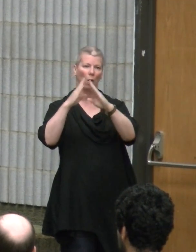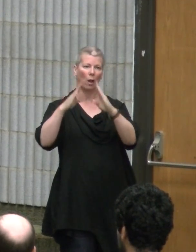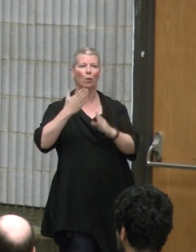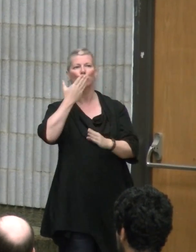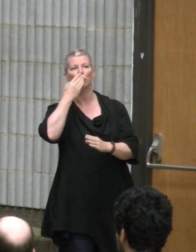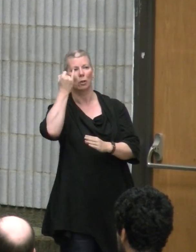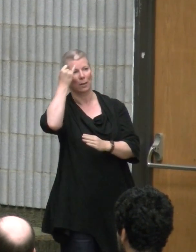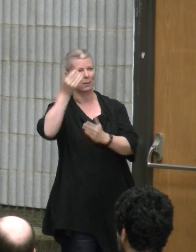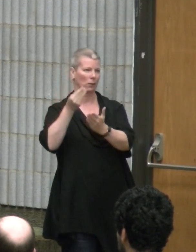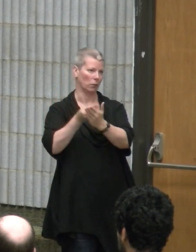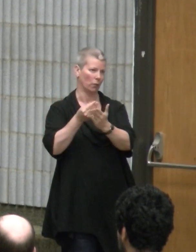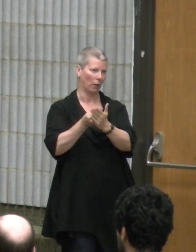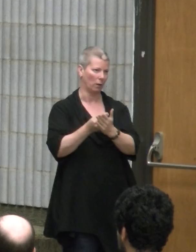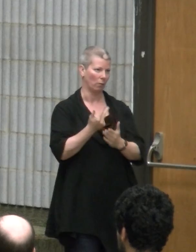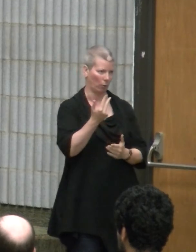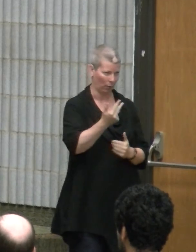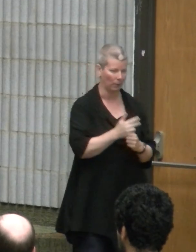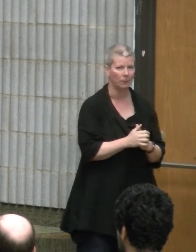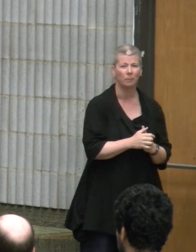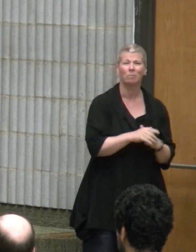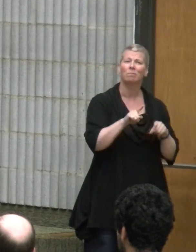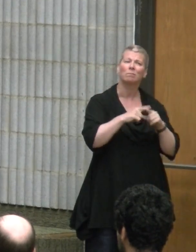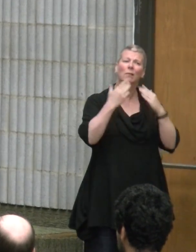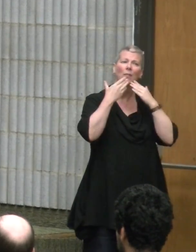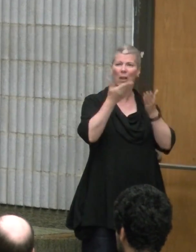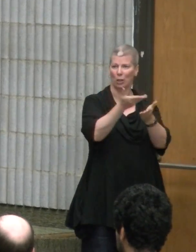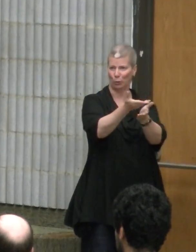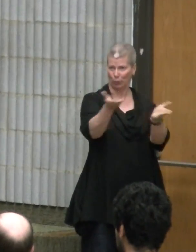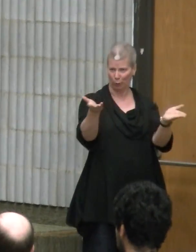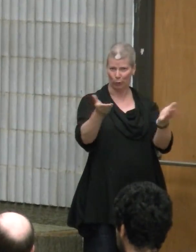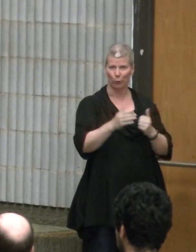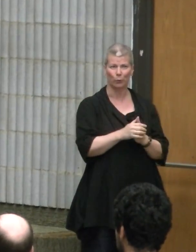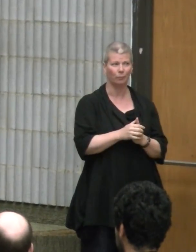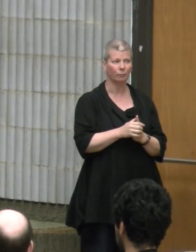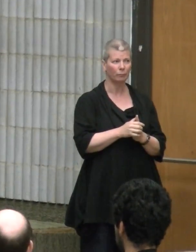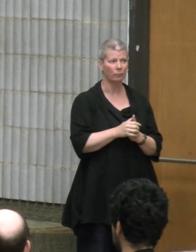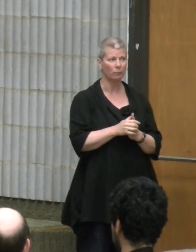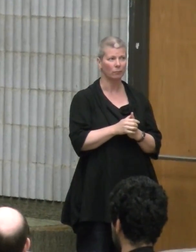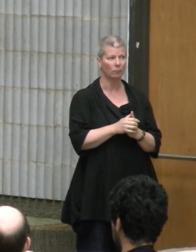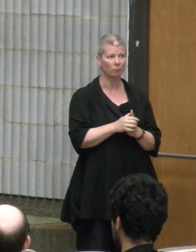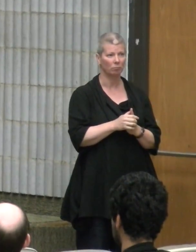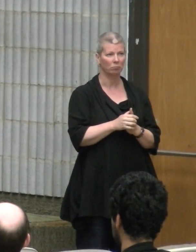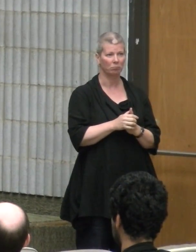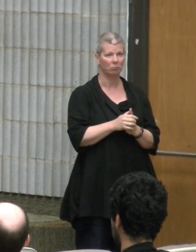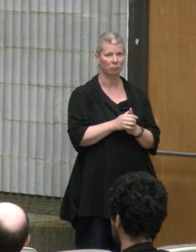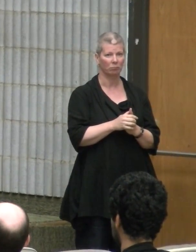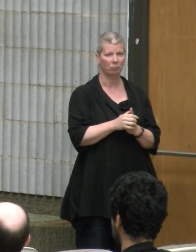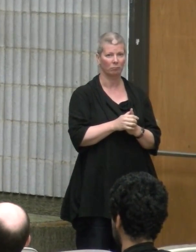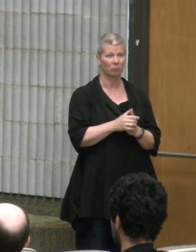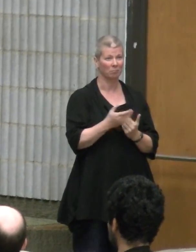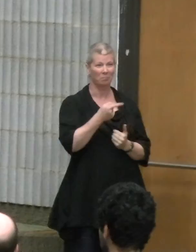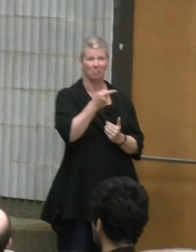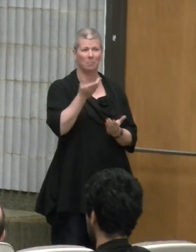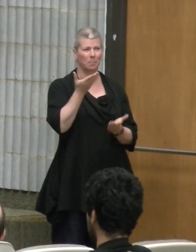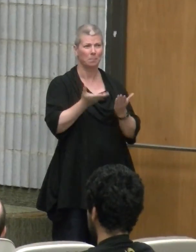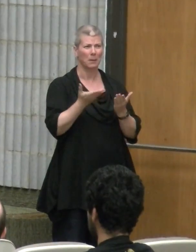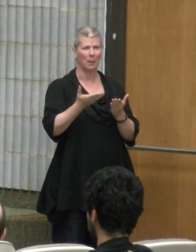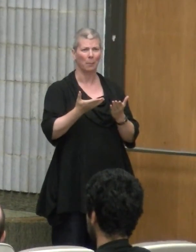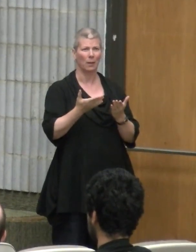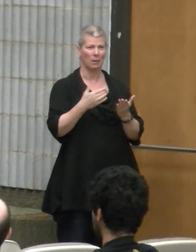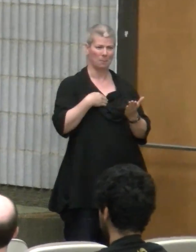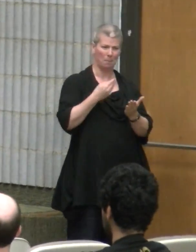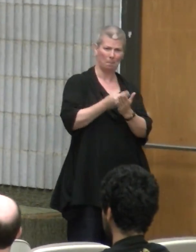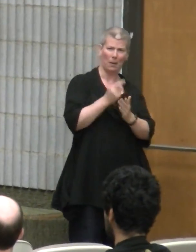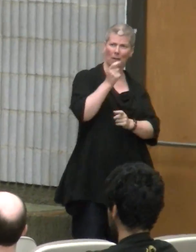In addition, I'd like to thank everyone here for everything you've contributed. Even if you haven't contributed